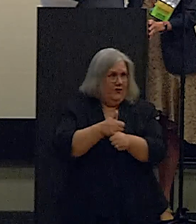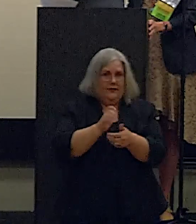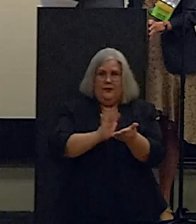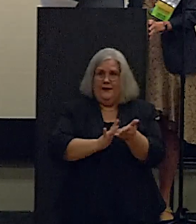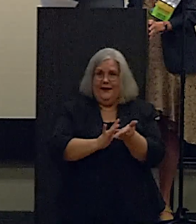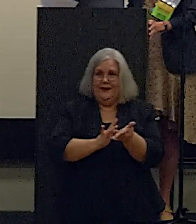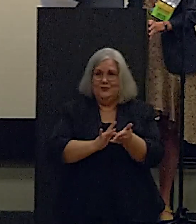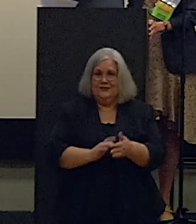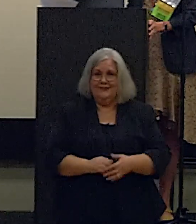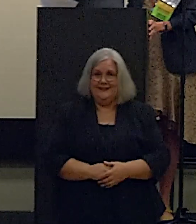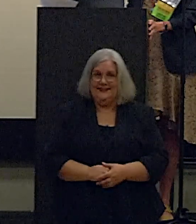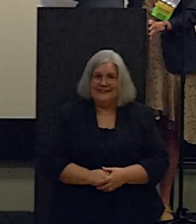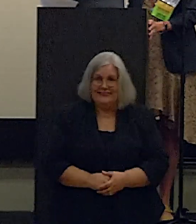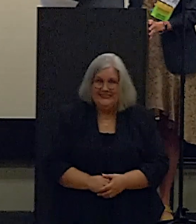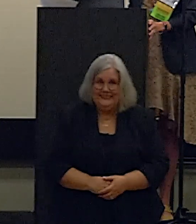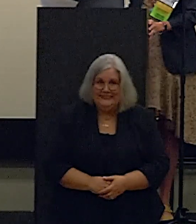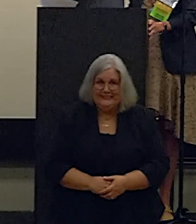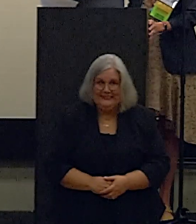medication?